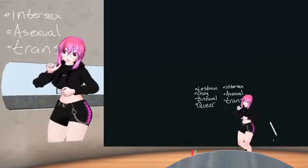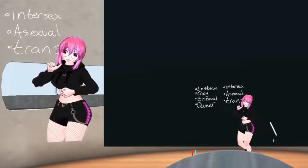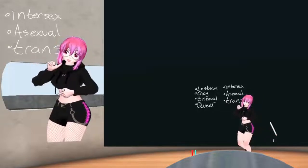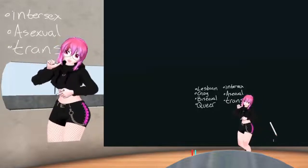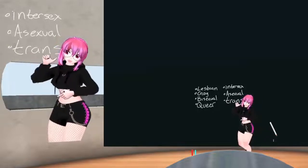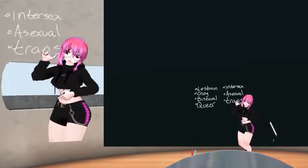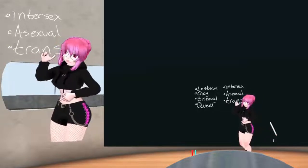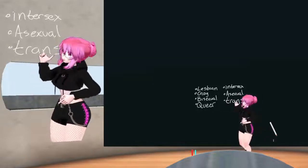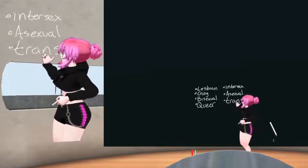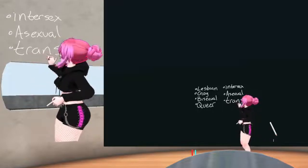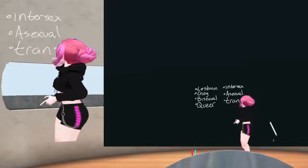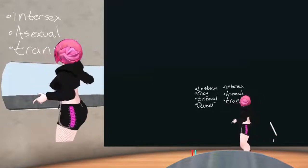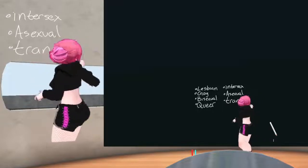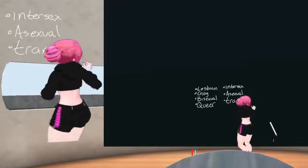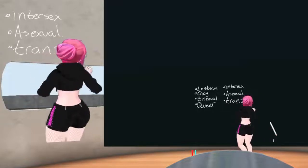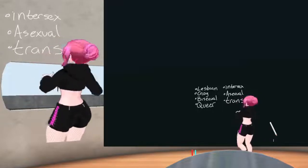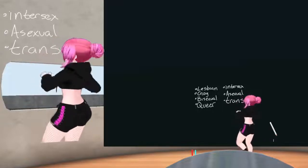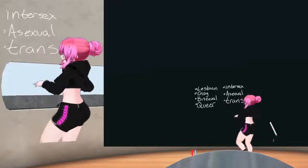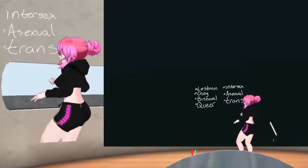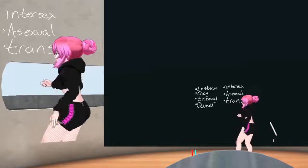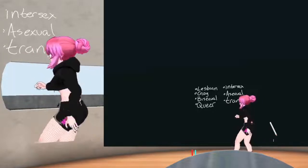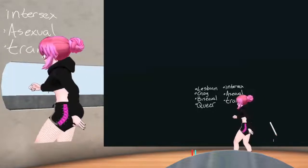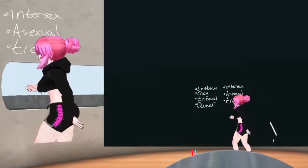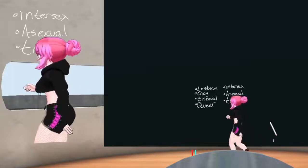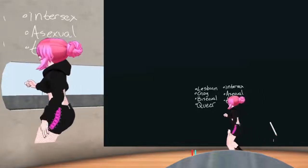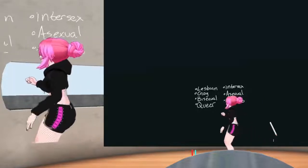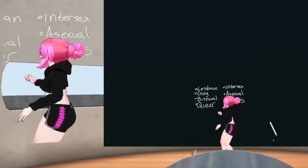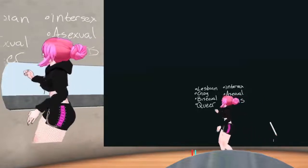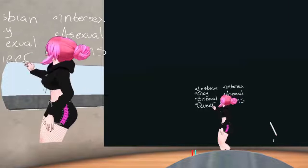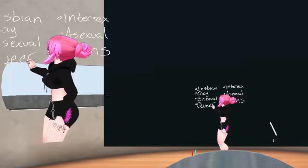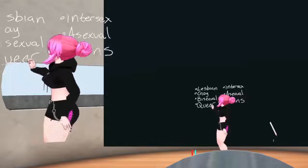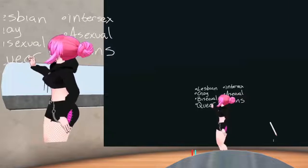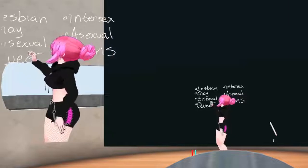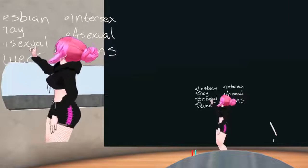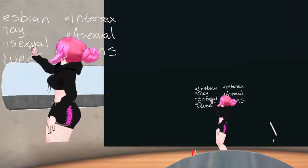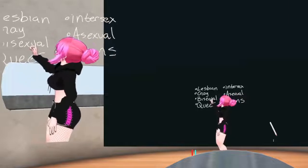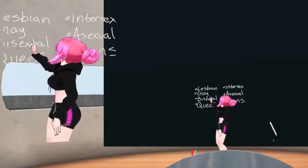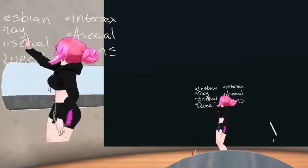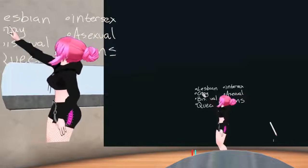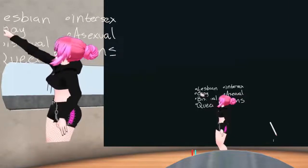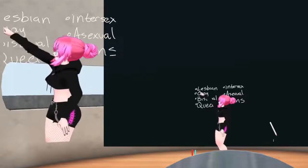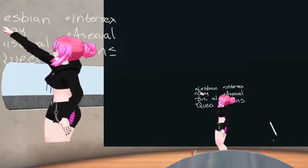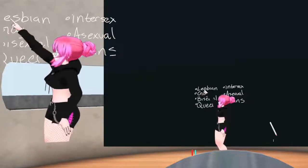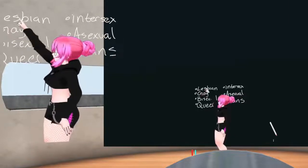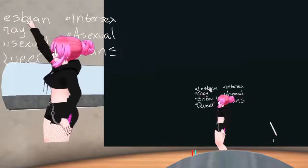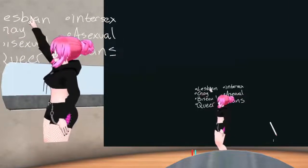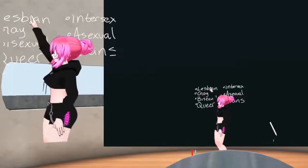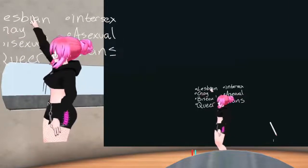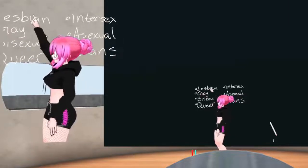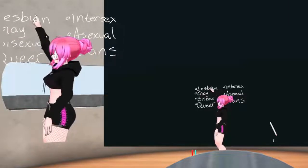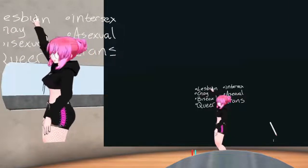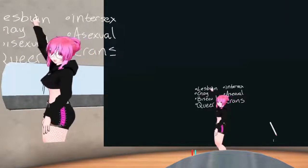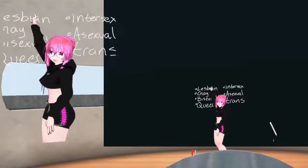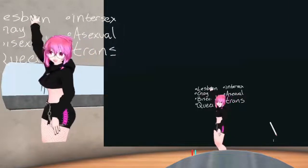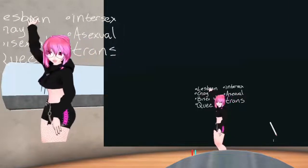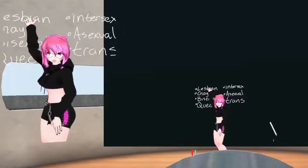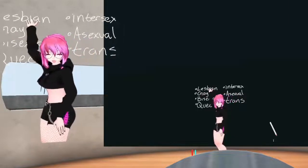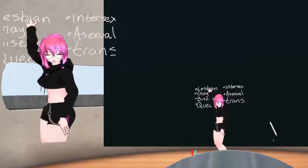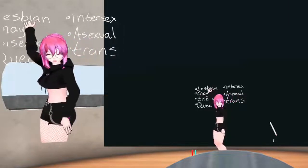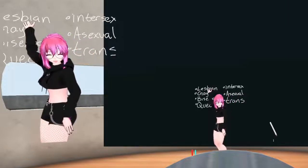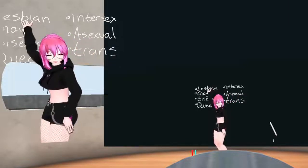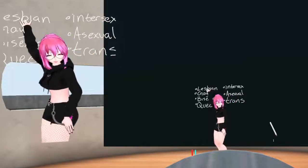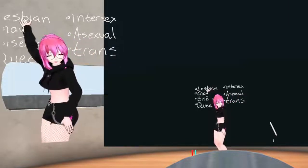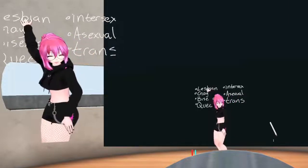or I guess if you want, you could do this as well. All right. Quick review. So, lesbian. All my